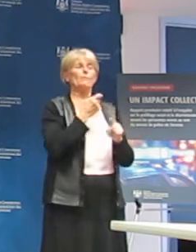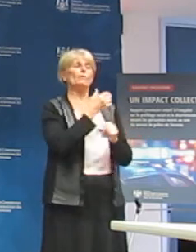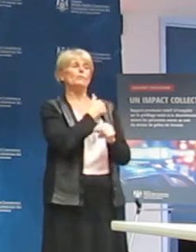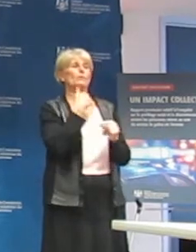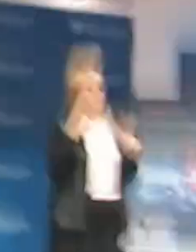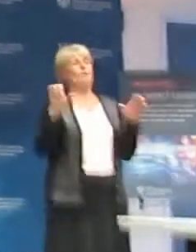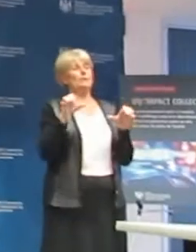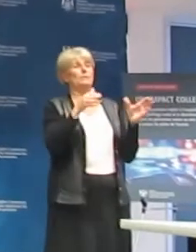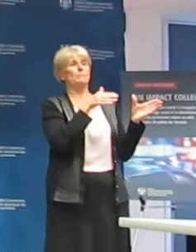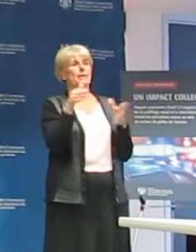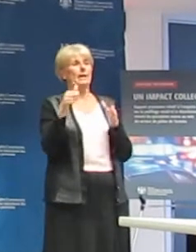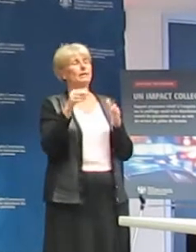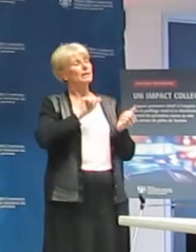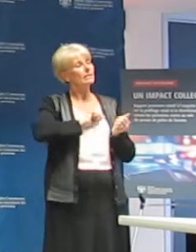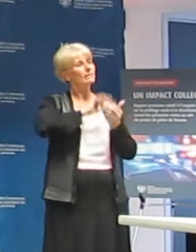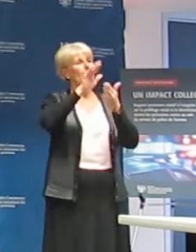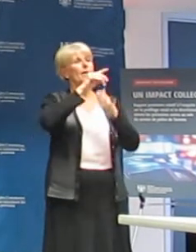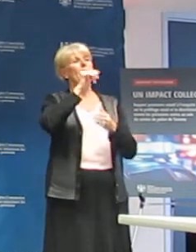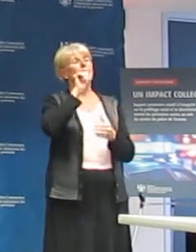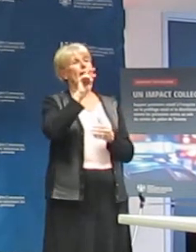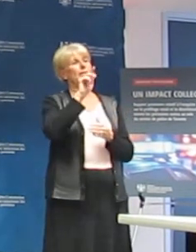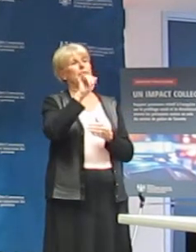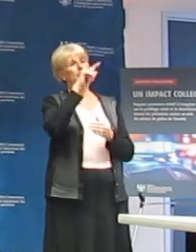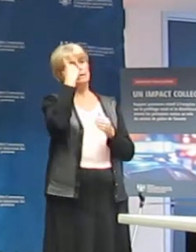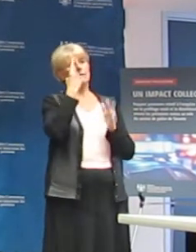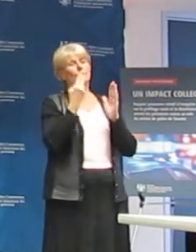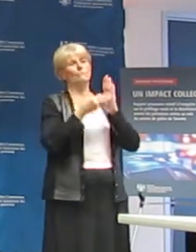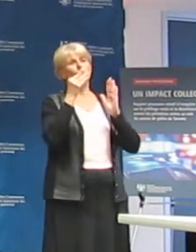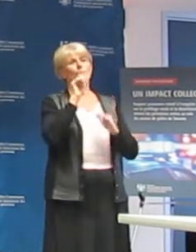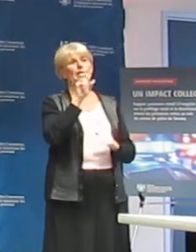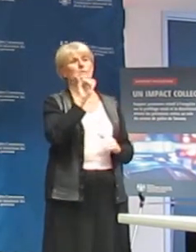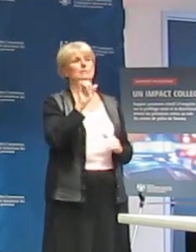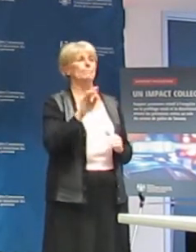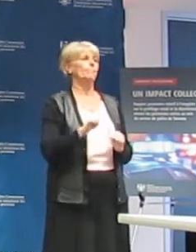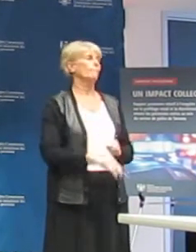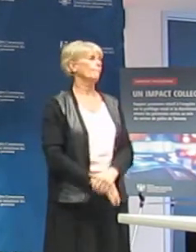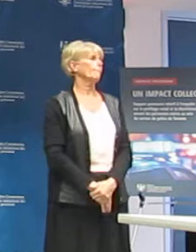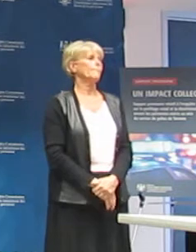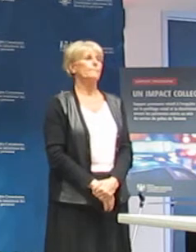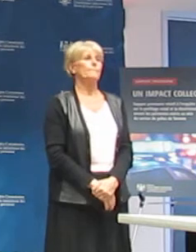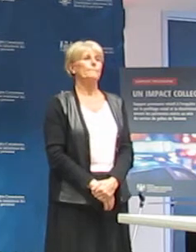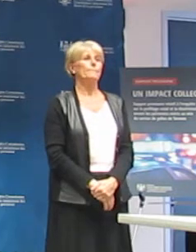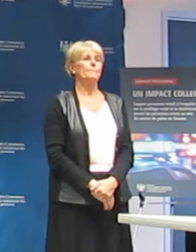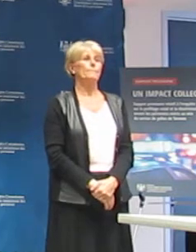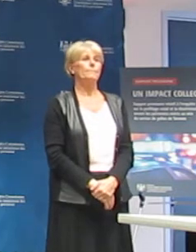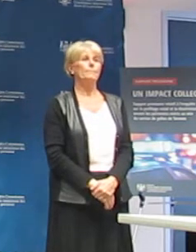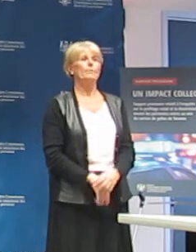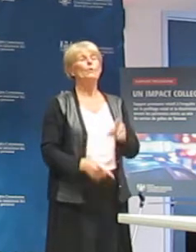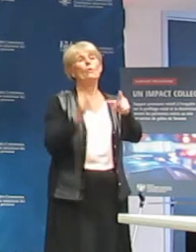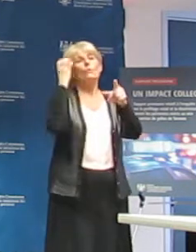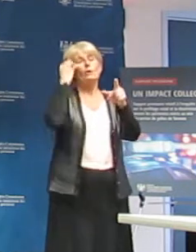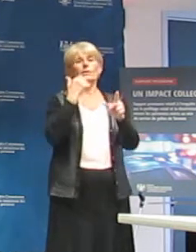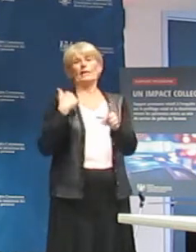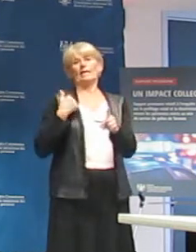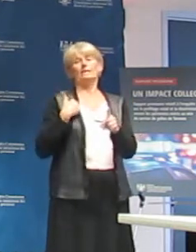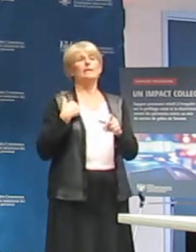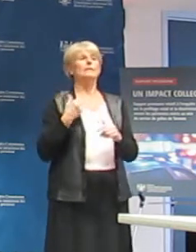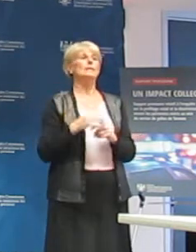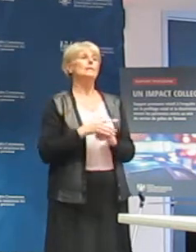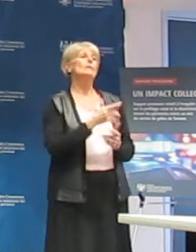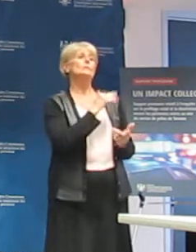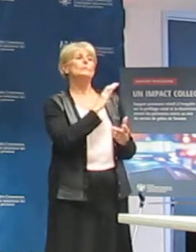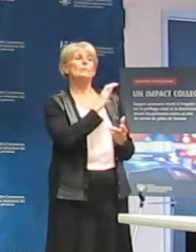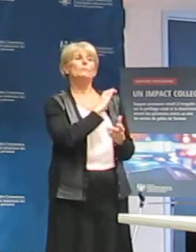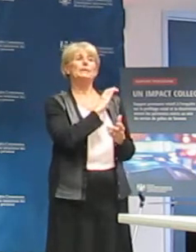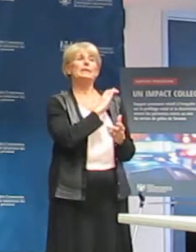Toronto Action Plan to confront anti-Black racism. Hi, Philippe Demoncy from Canada. So the police